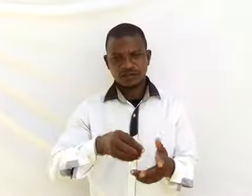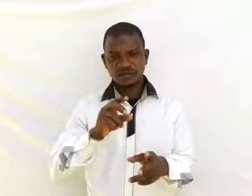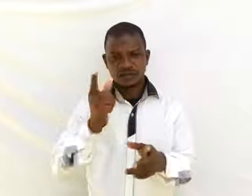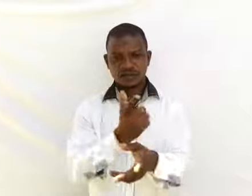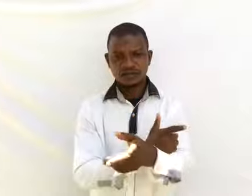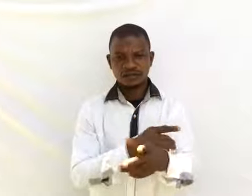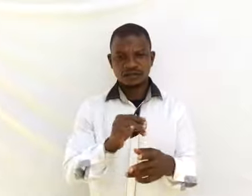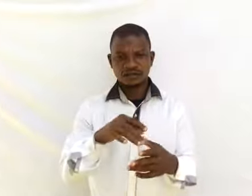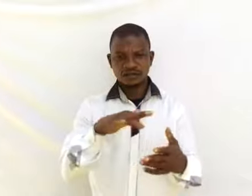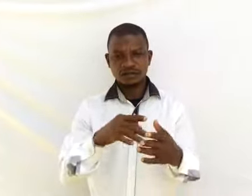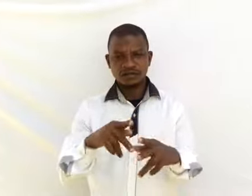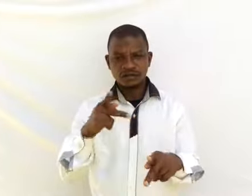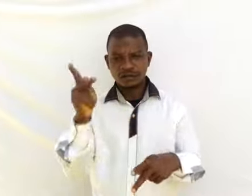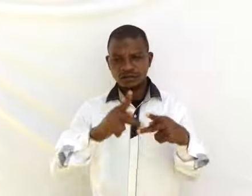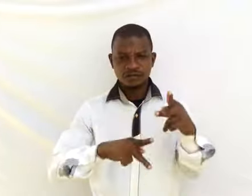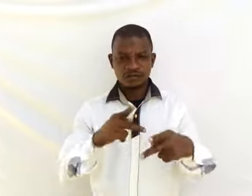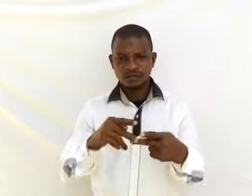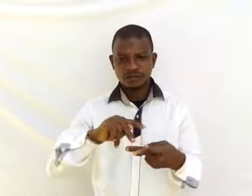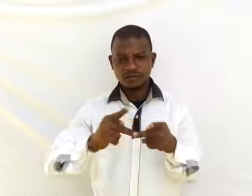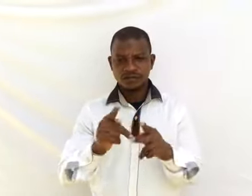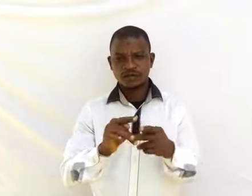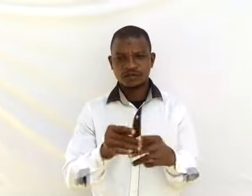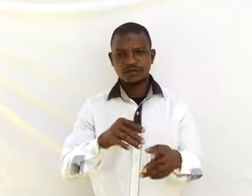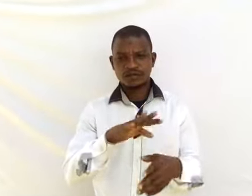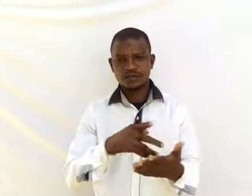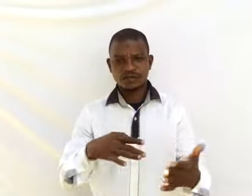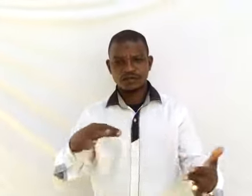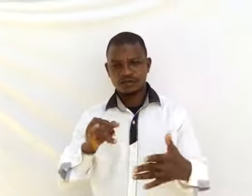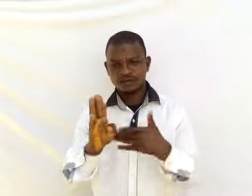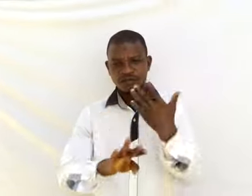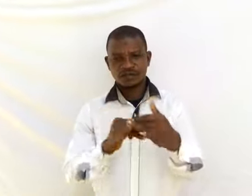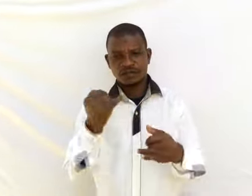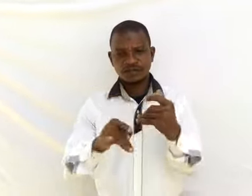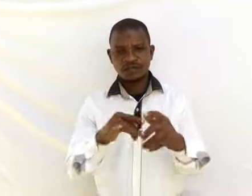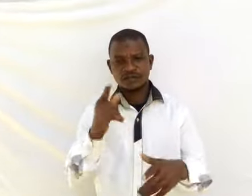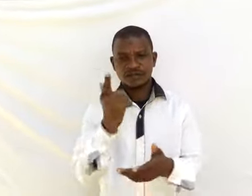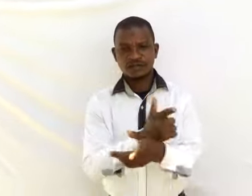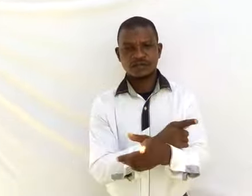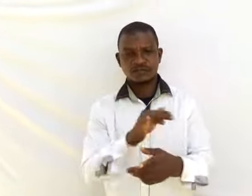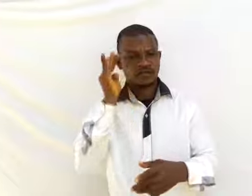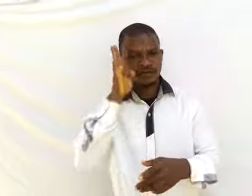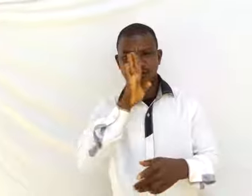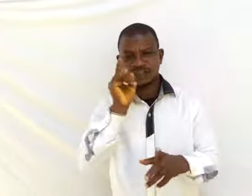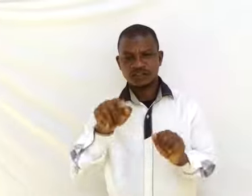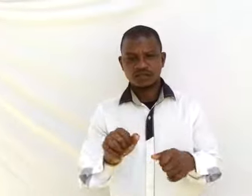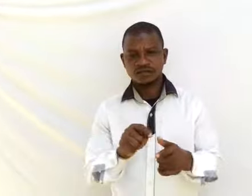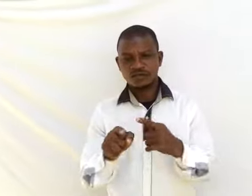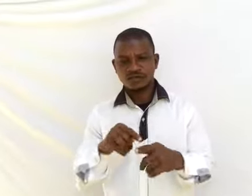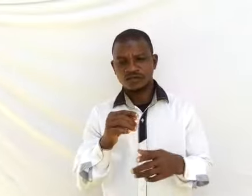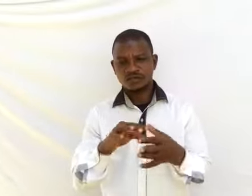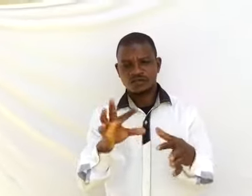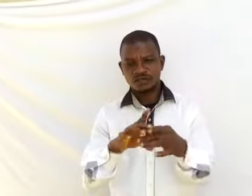population studies. By the end of the lesson, you will be able to define